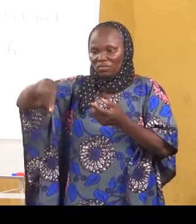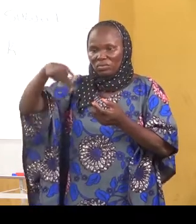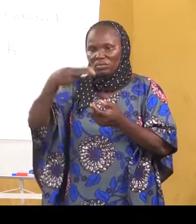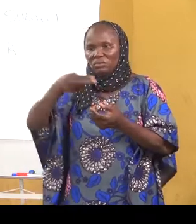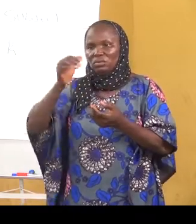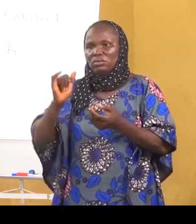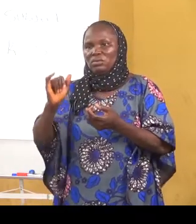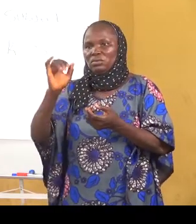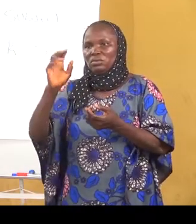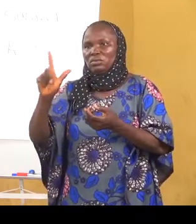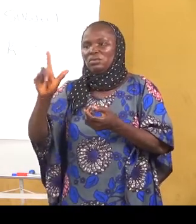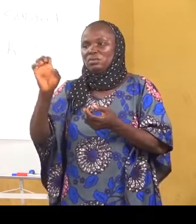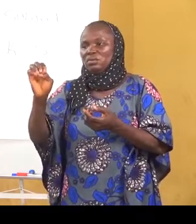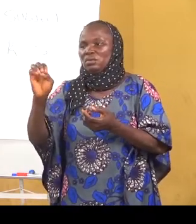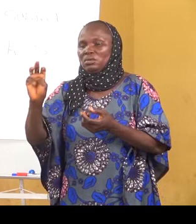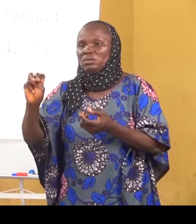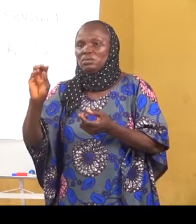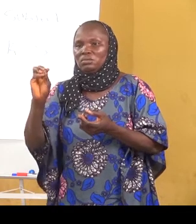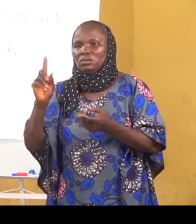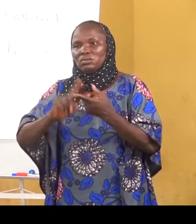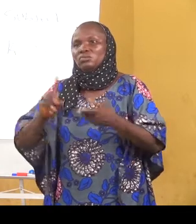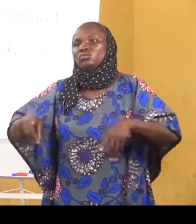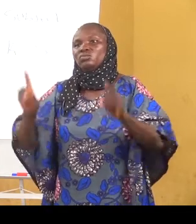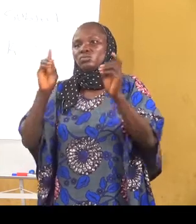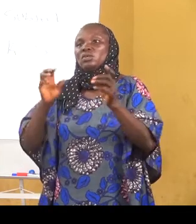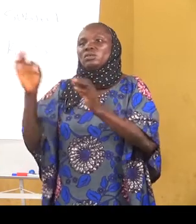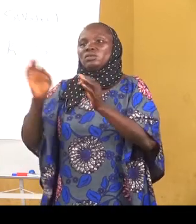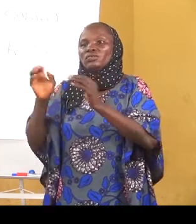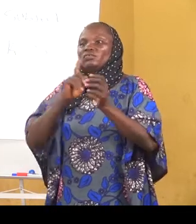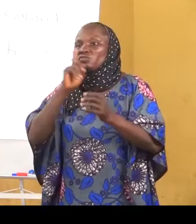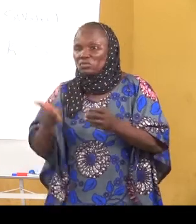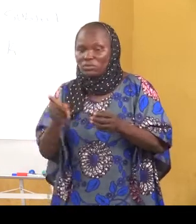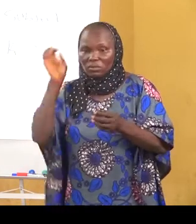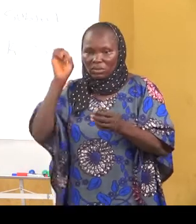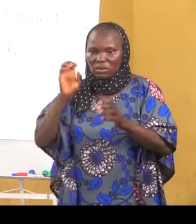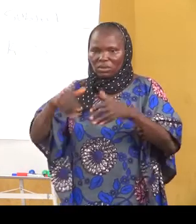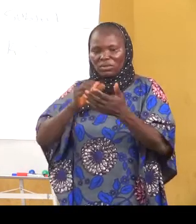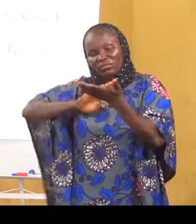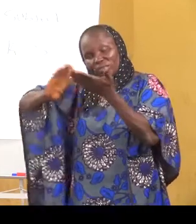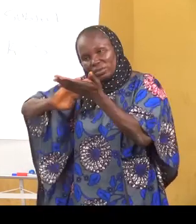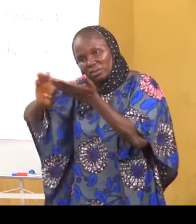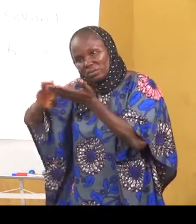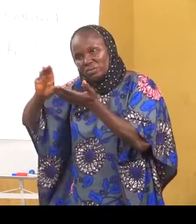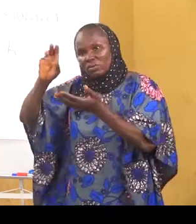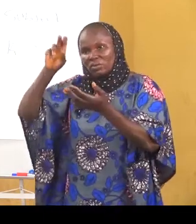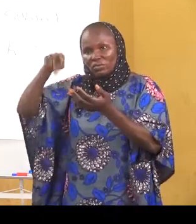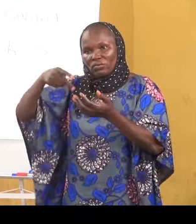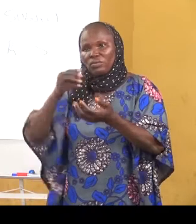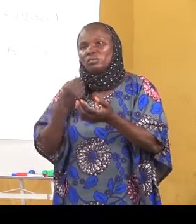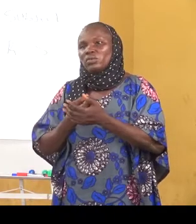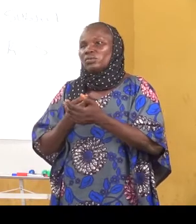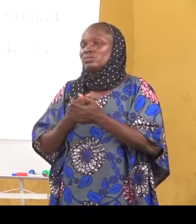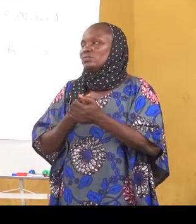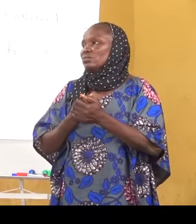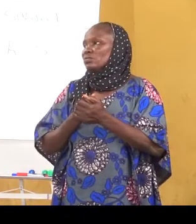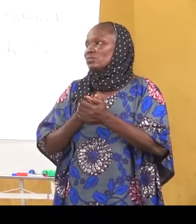has really forgiven Onesimus. And at the end of it, he even said he was going to visit them. So let